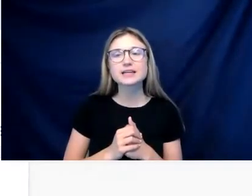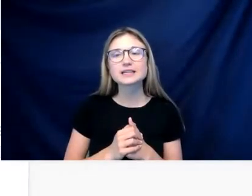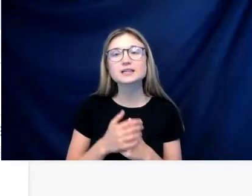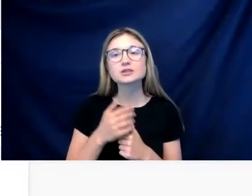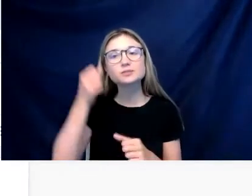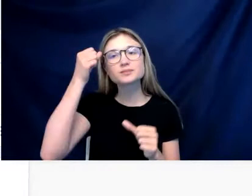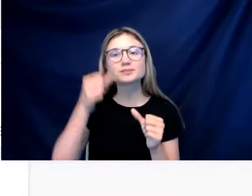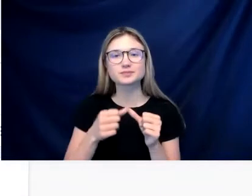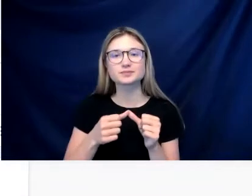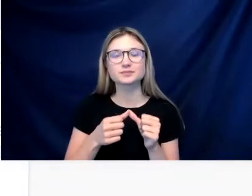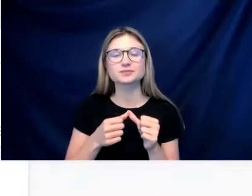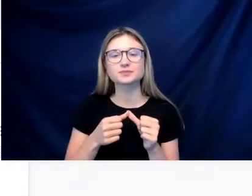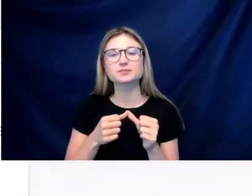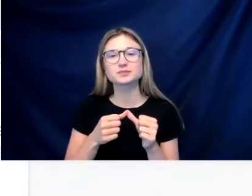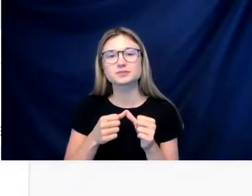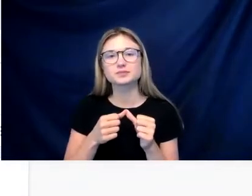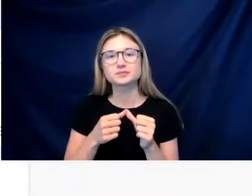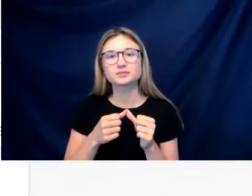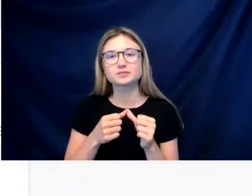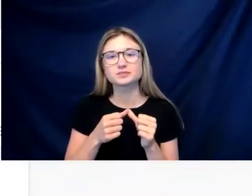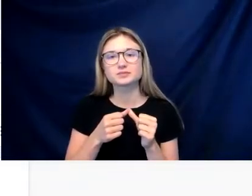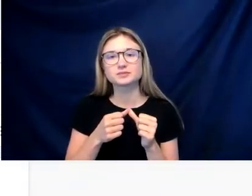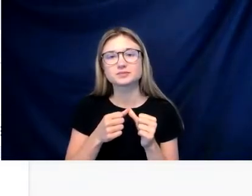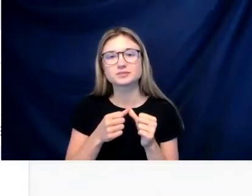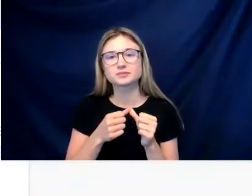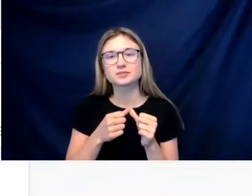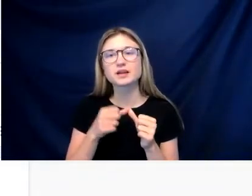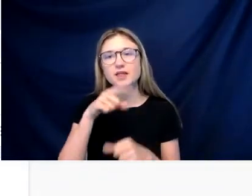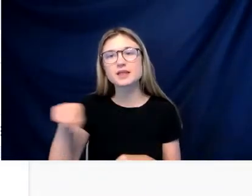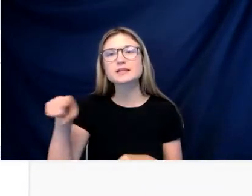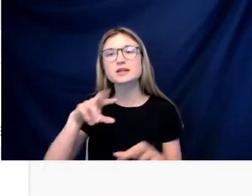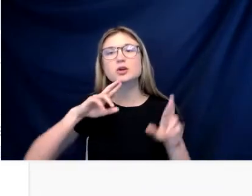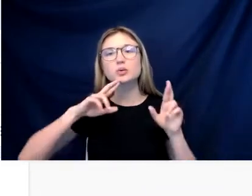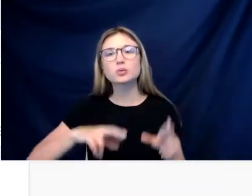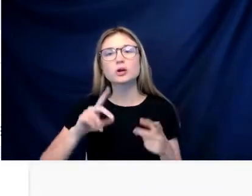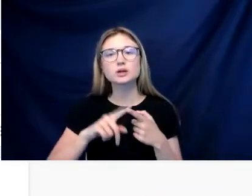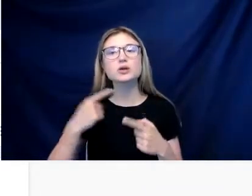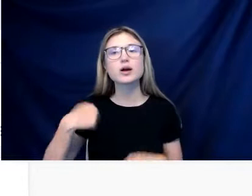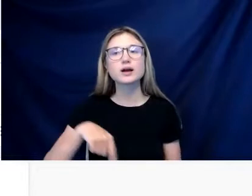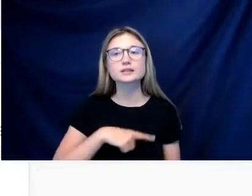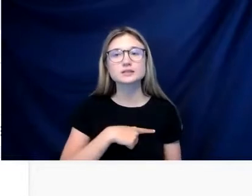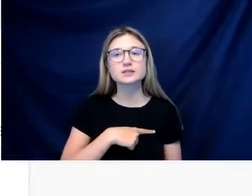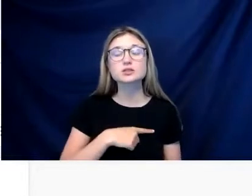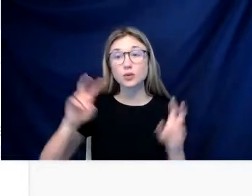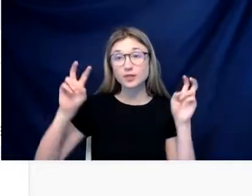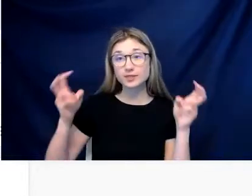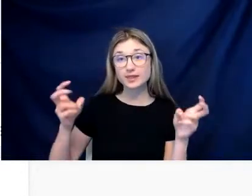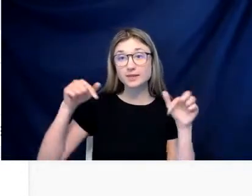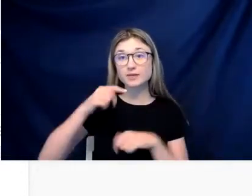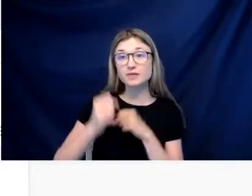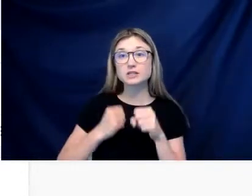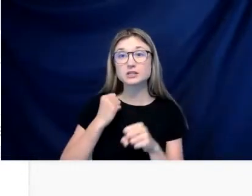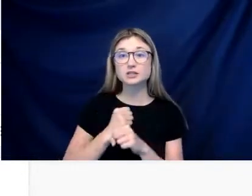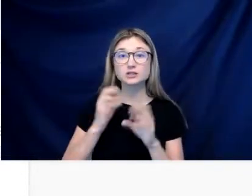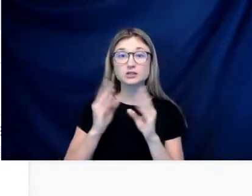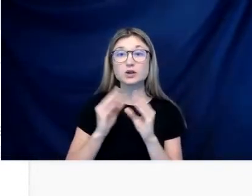the topics that are going on that are important to us. So the theme of this year's conference is